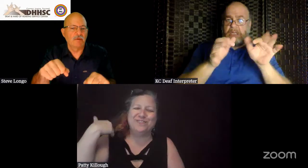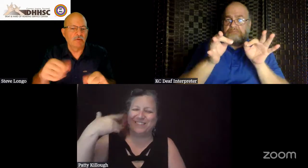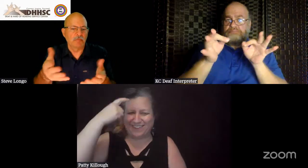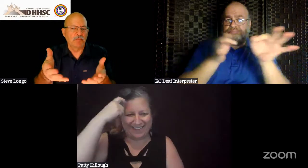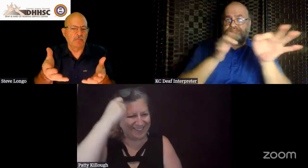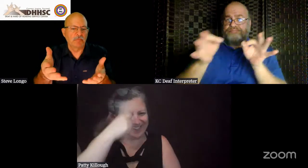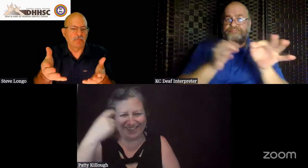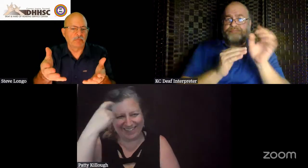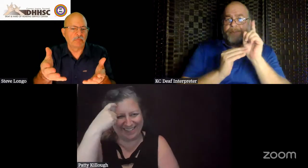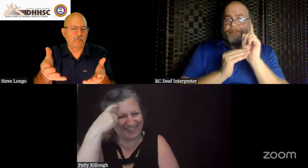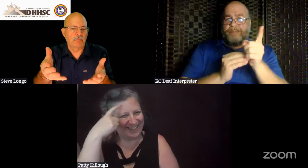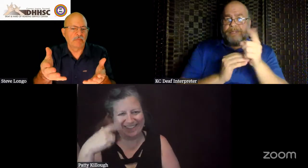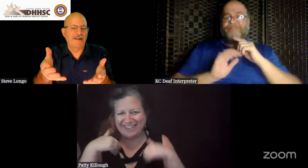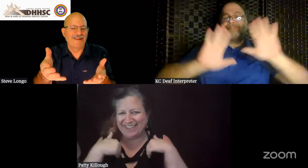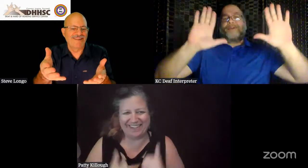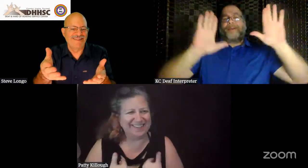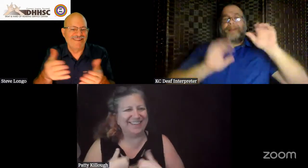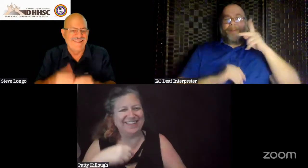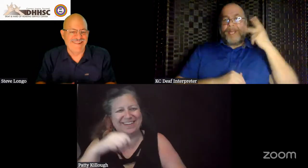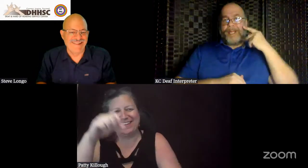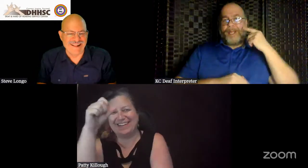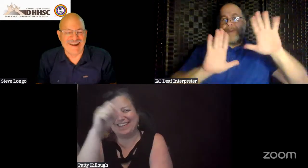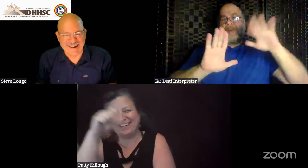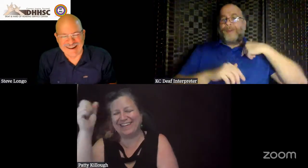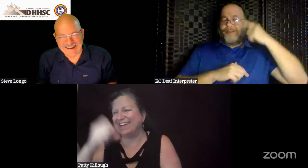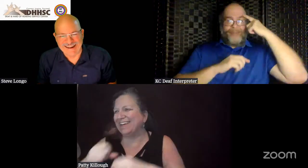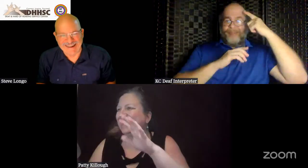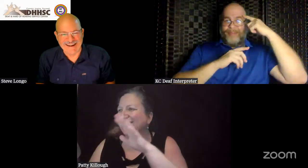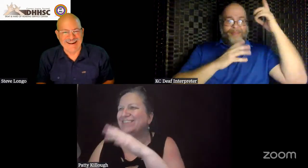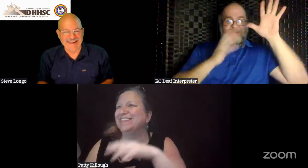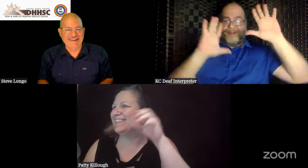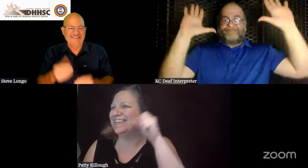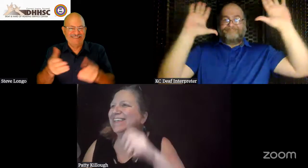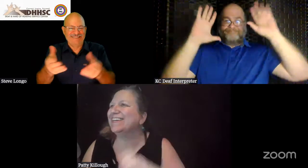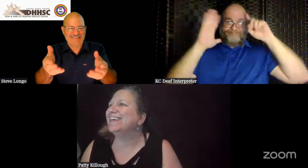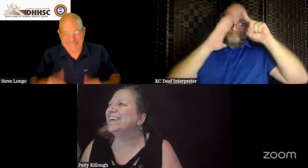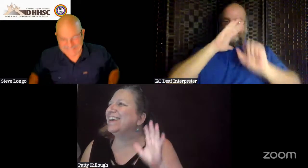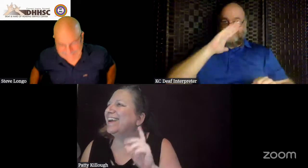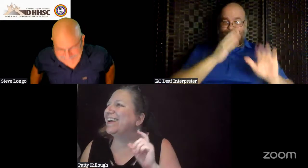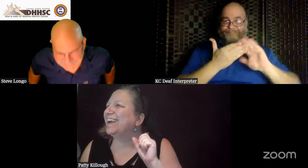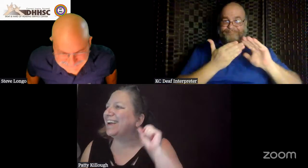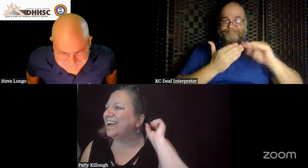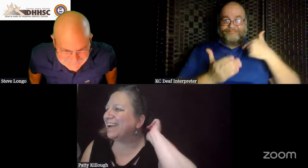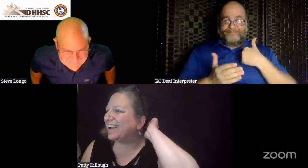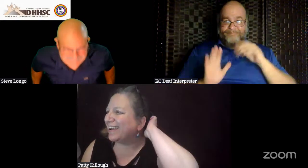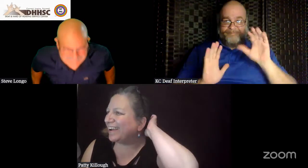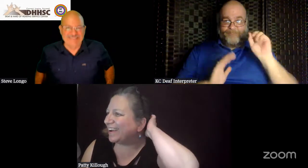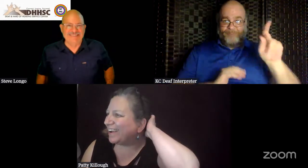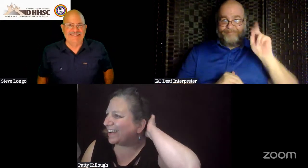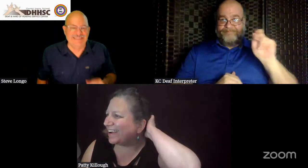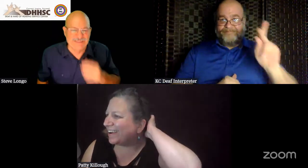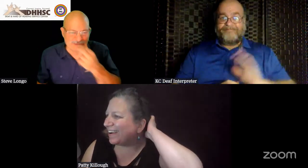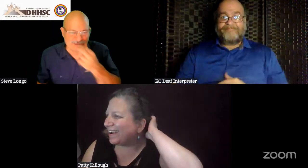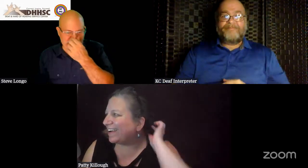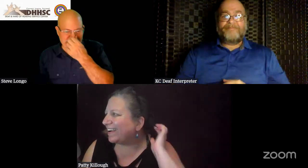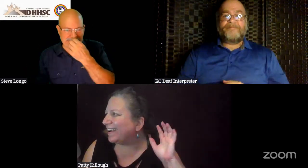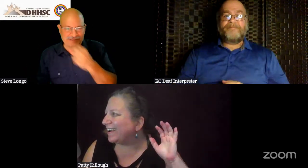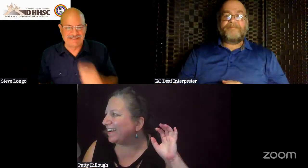Steve Long was saying, so can you just provide a brief summary of the minutes?